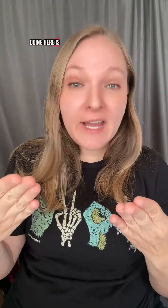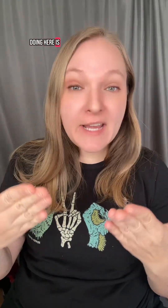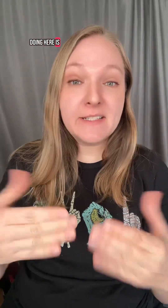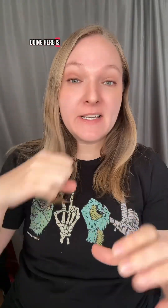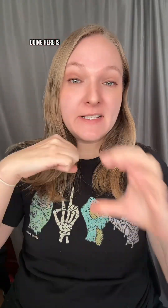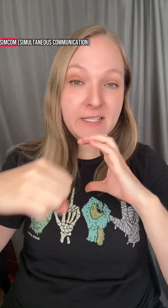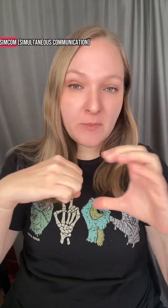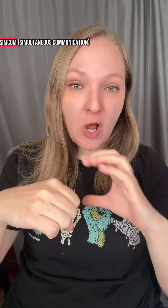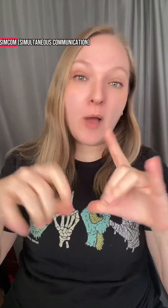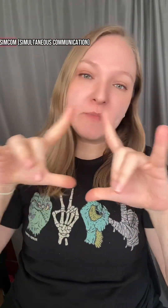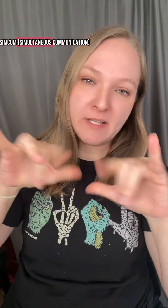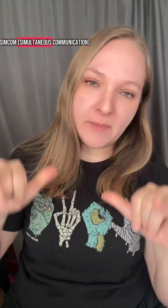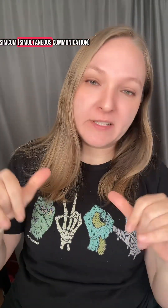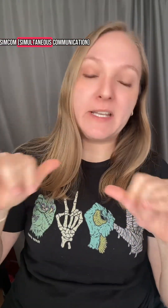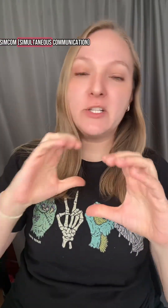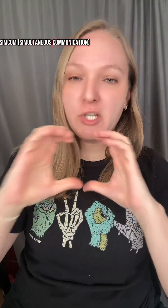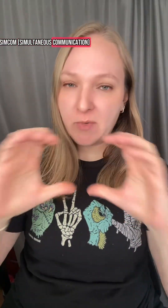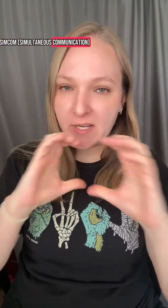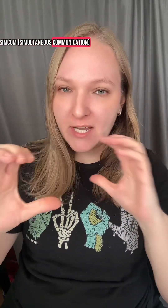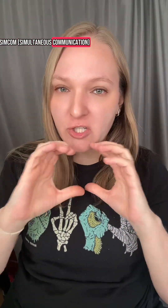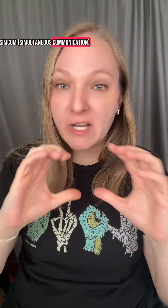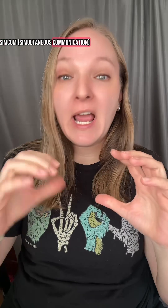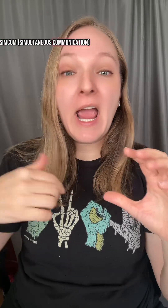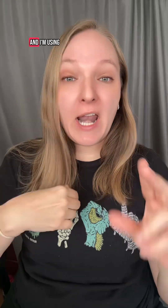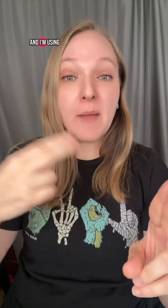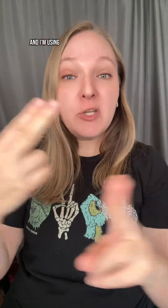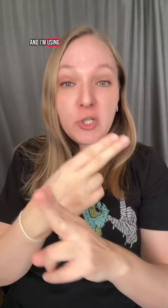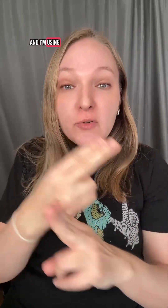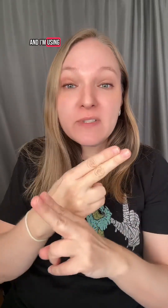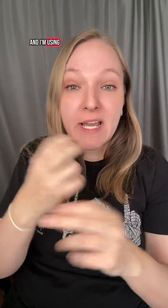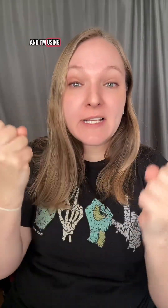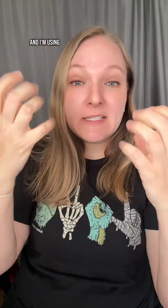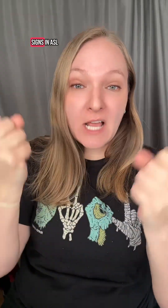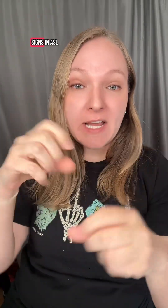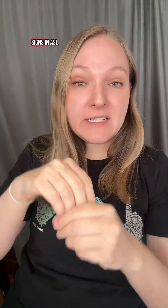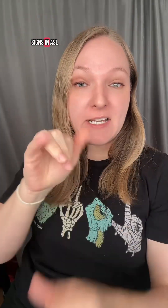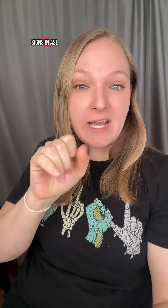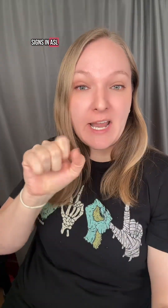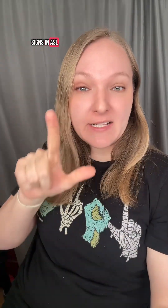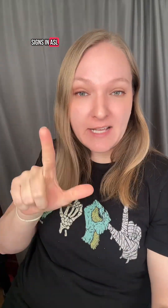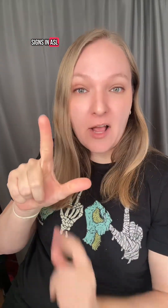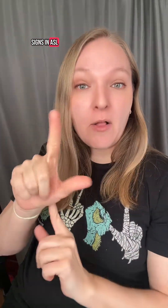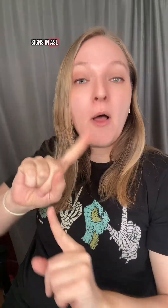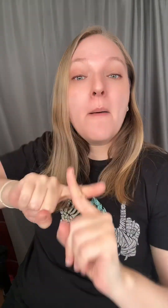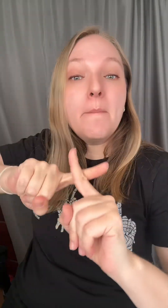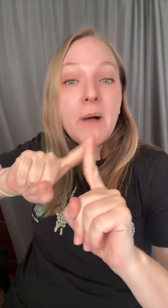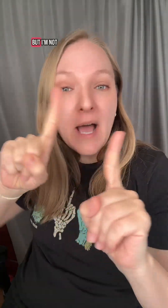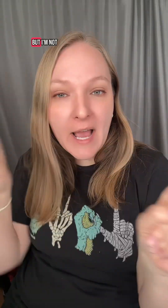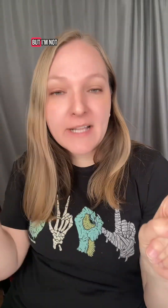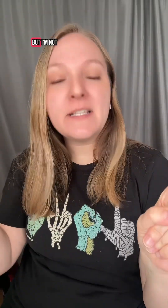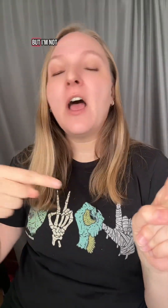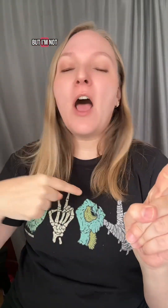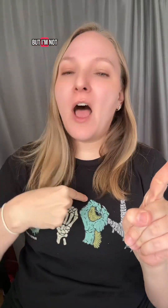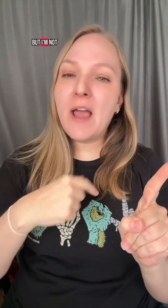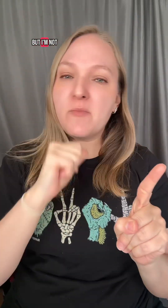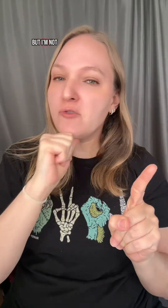is SIMCOM, simultaneous communication, and I'm using signs in ASL, but I'm